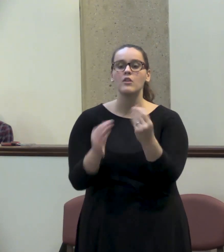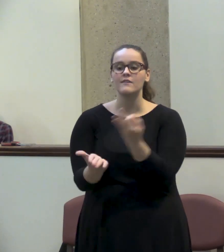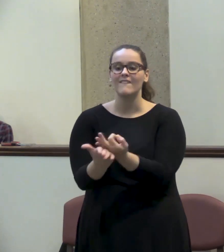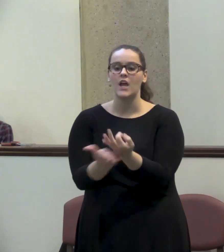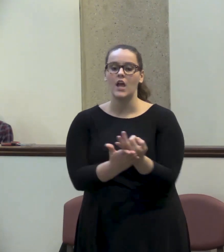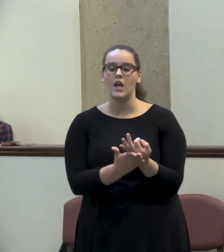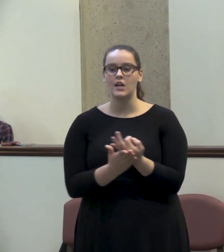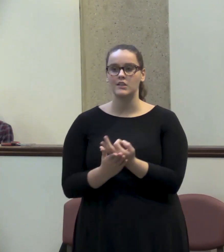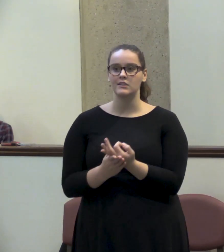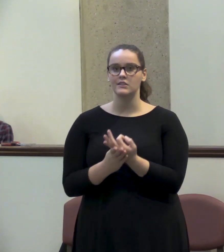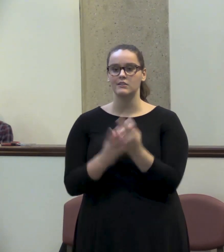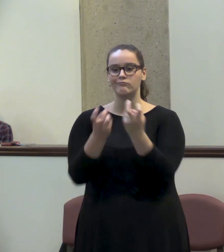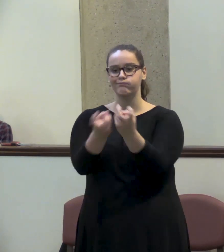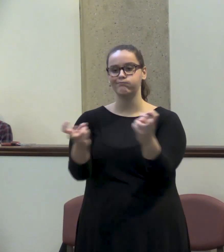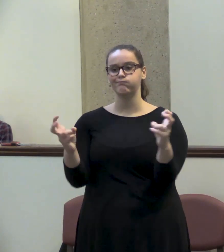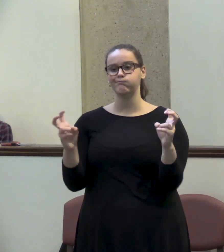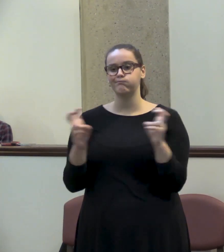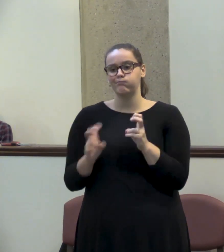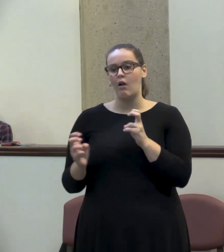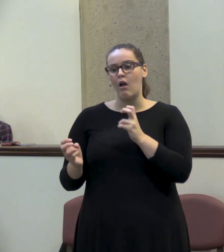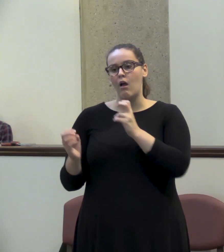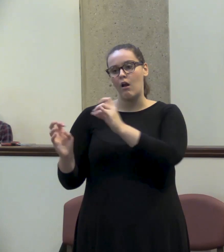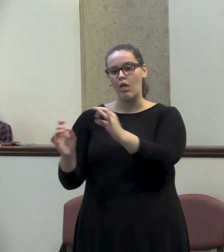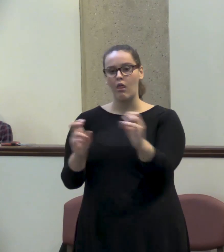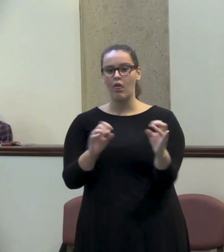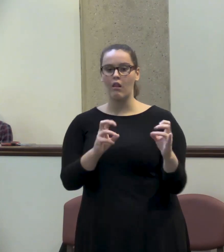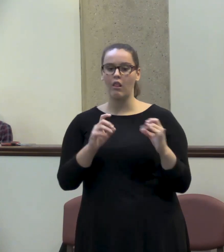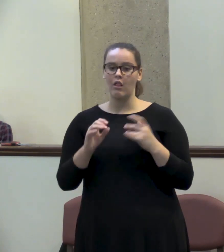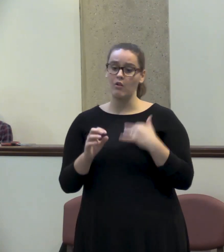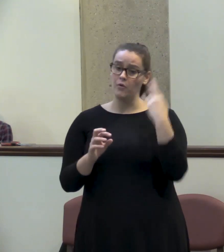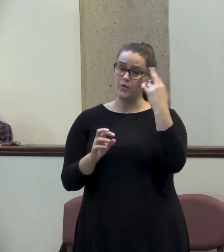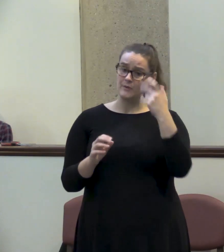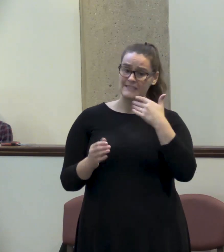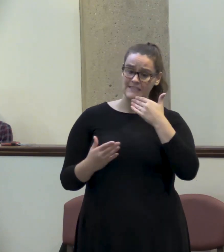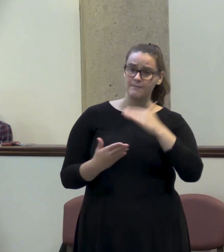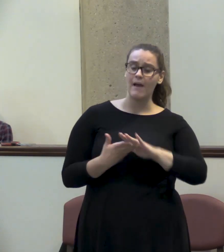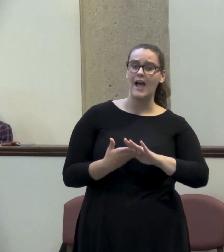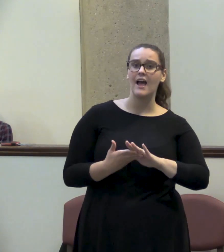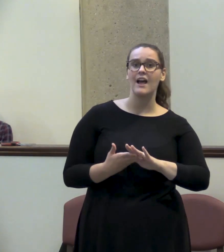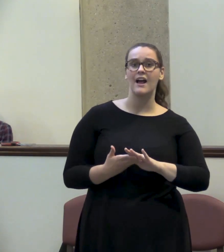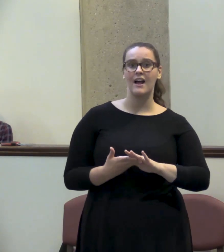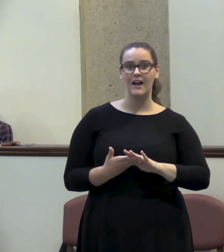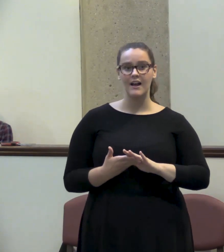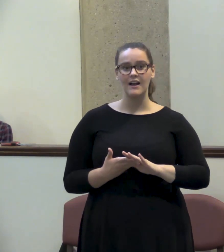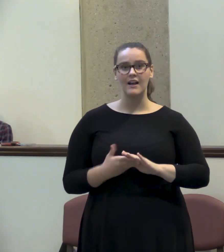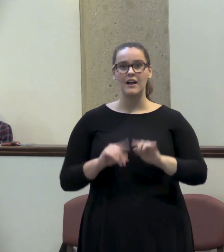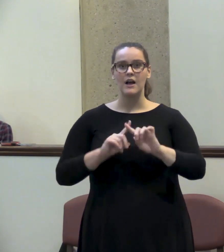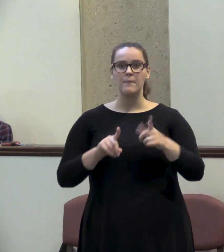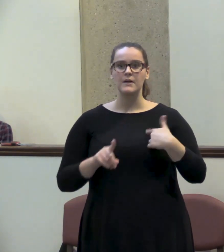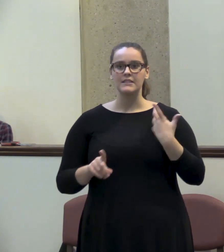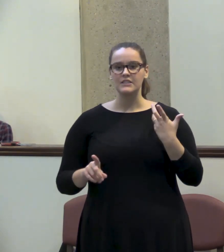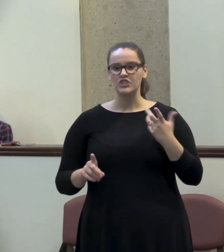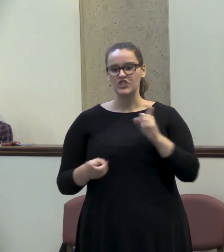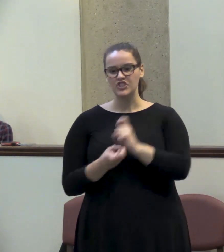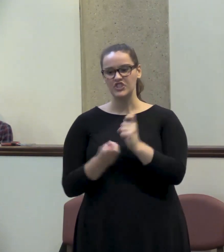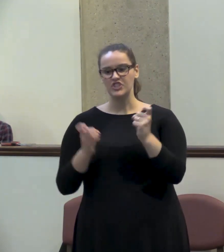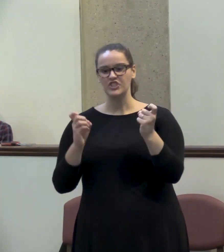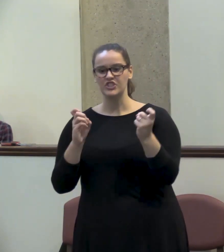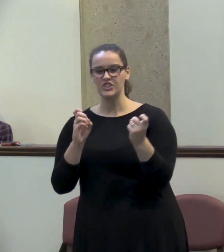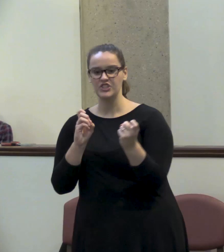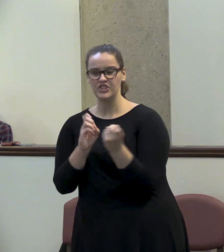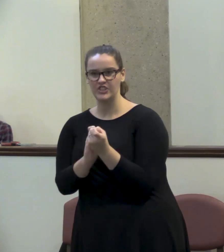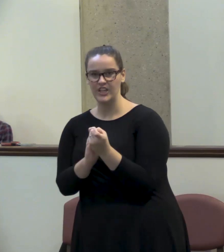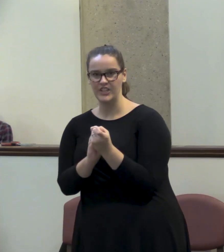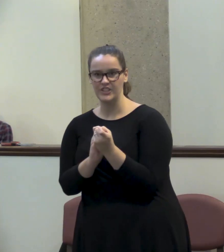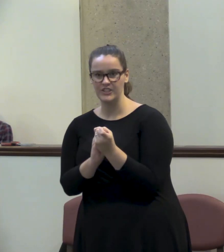room talking about all the ways and all the reasons that incineration is bad. It takes shaping a narrative and shaping